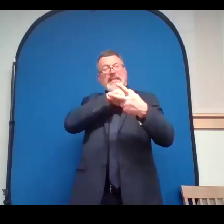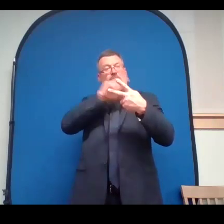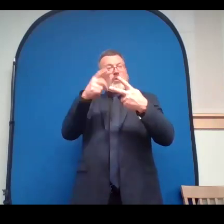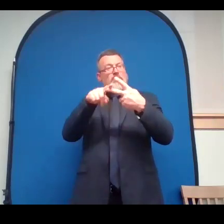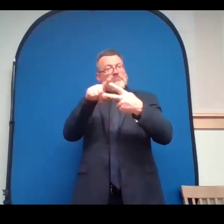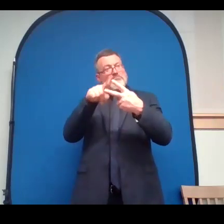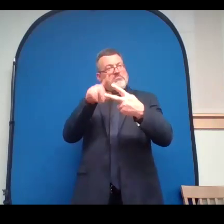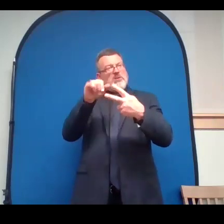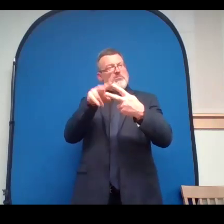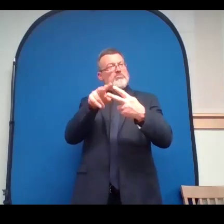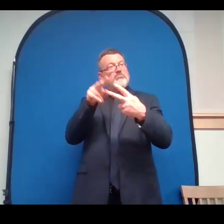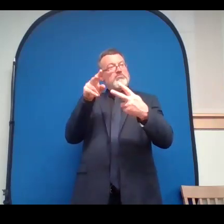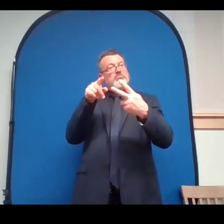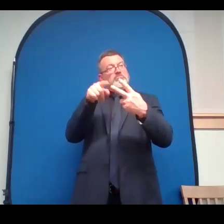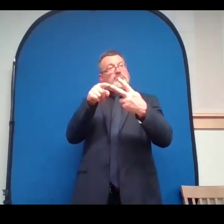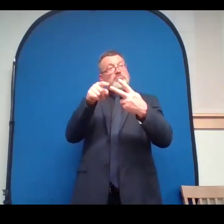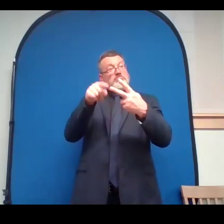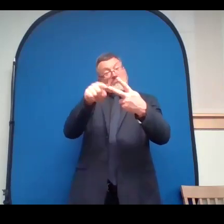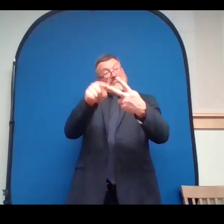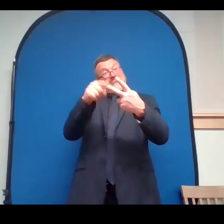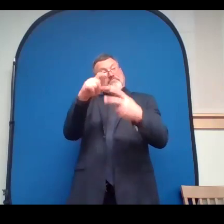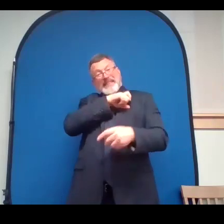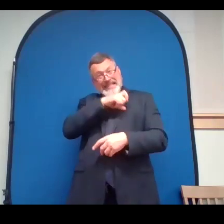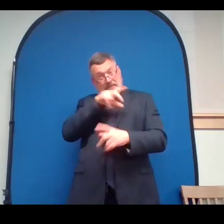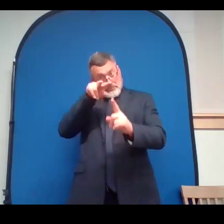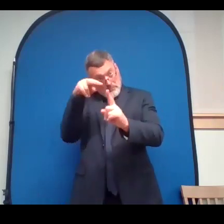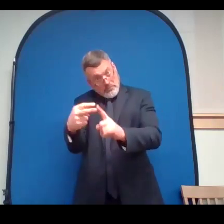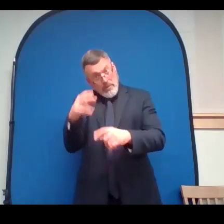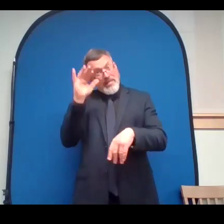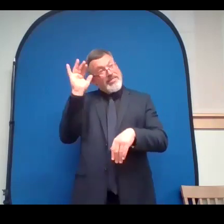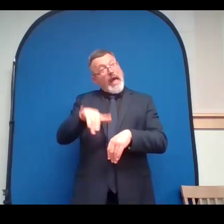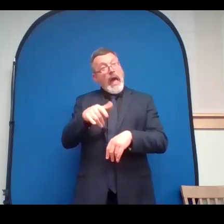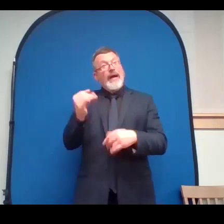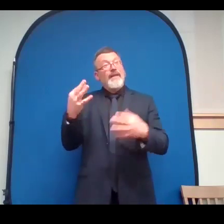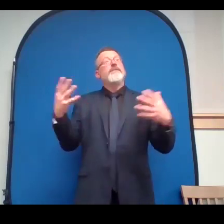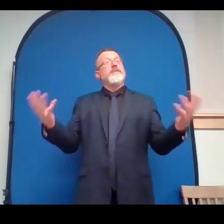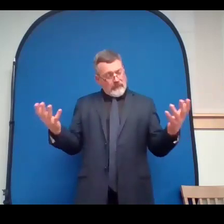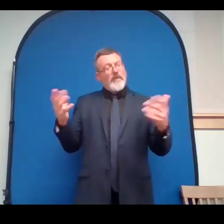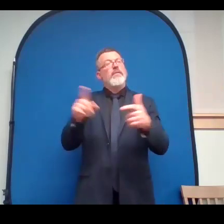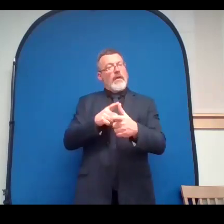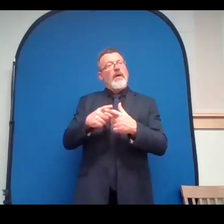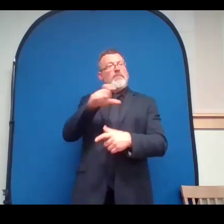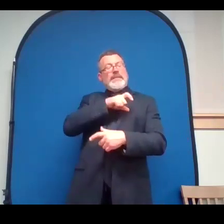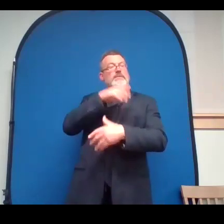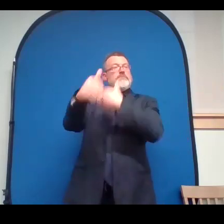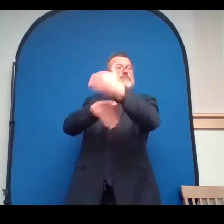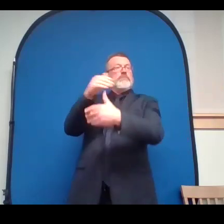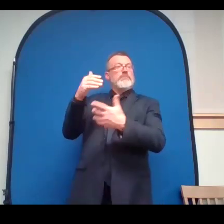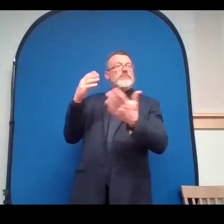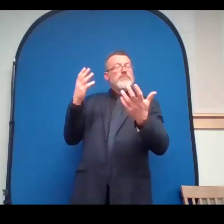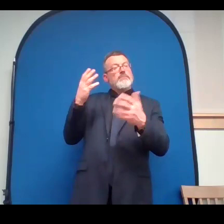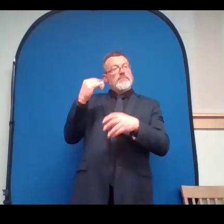enforcement perspective, sir. And to see if he was a risk of harm to himself or others? Yes,